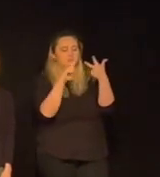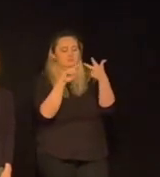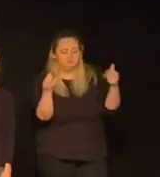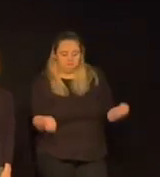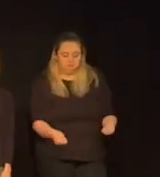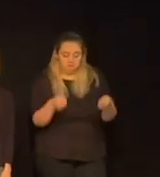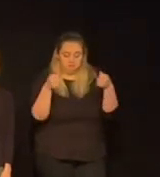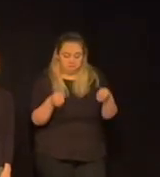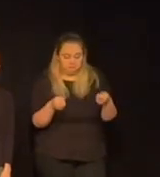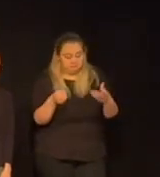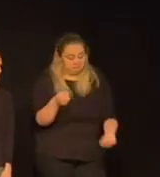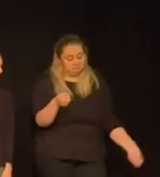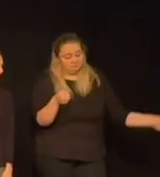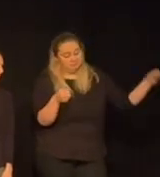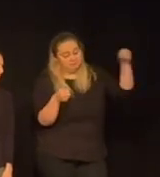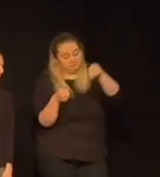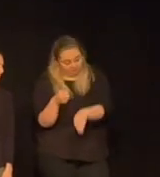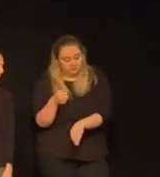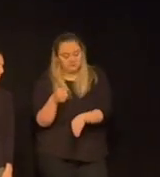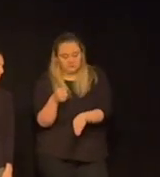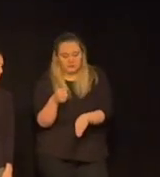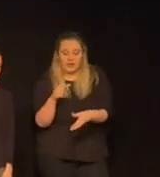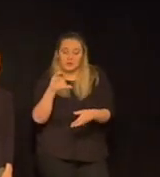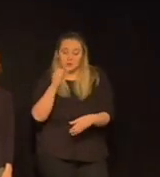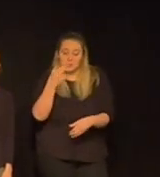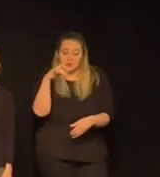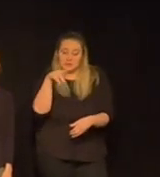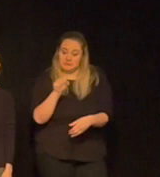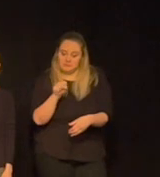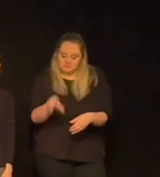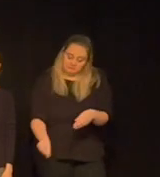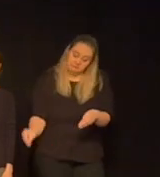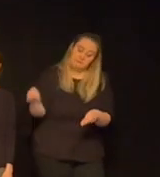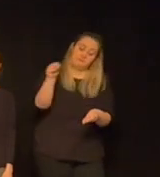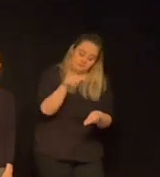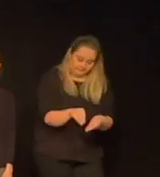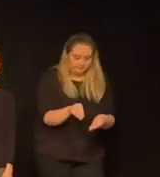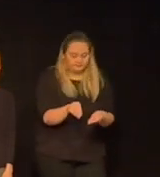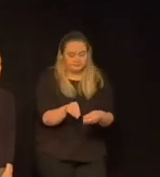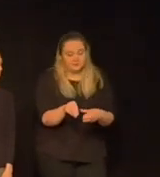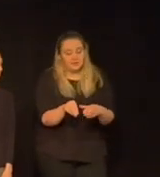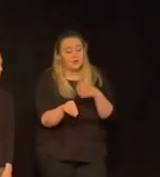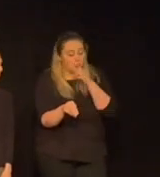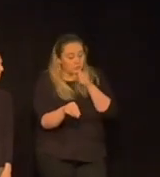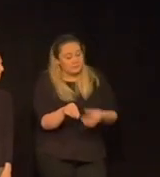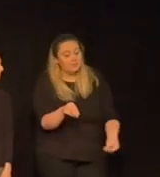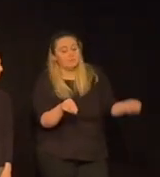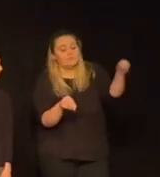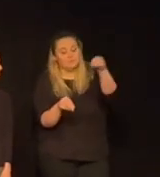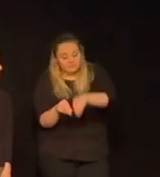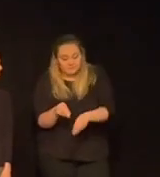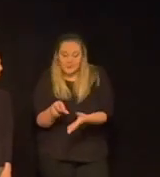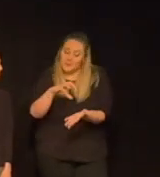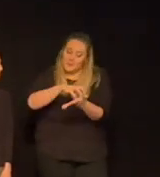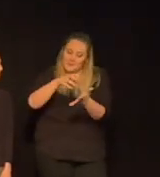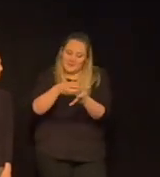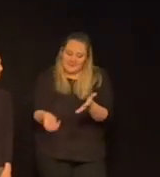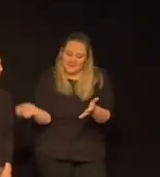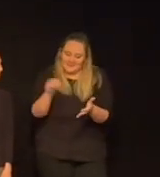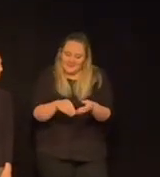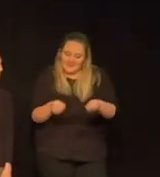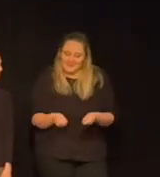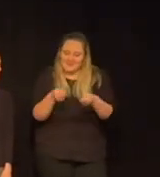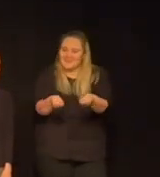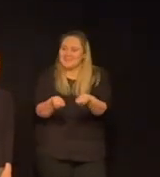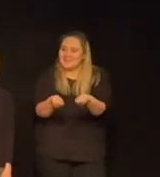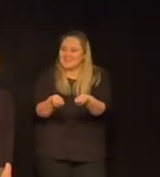tuna fish, and deli turkey. And they had a couple packets of chips, so I threw those in, and some oranges, and some cookies.